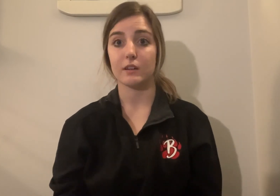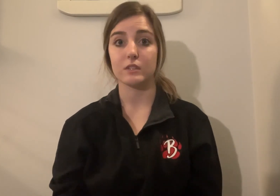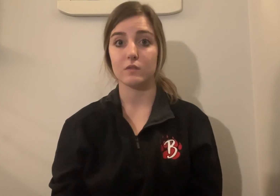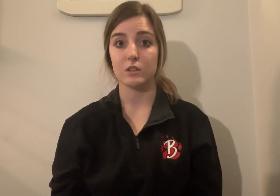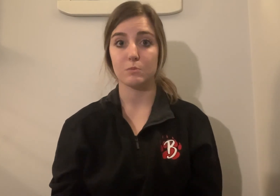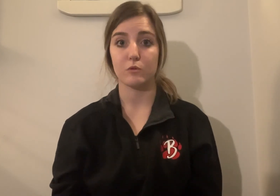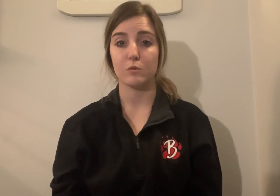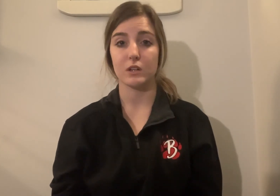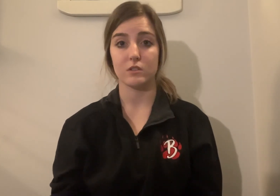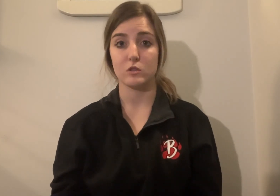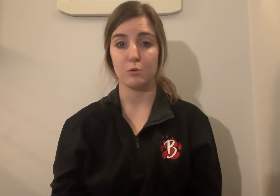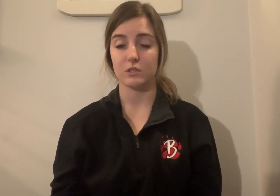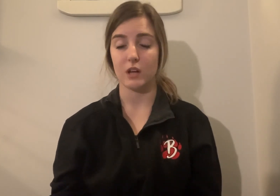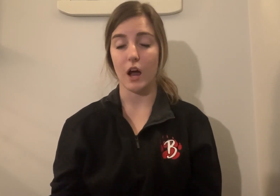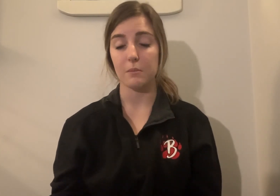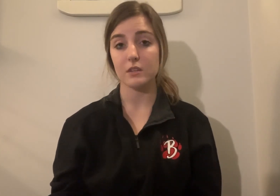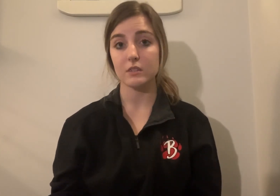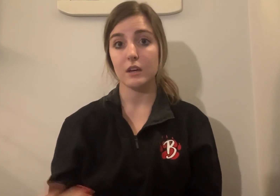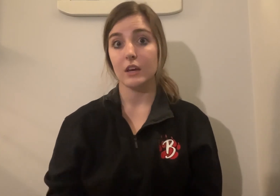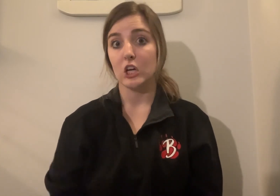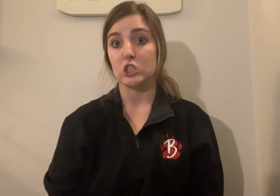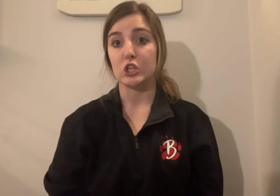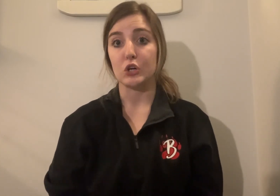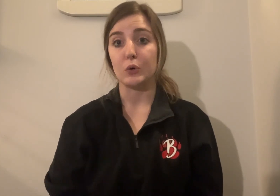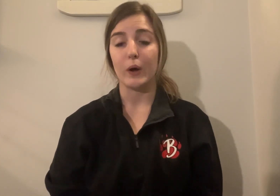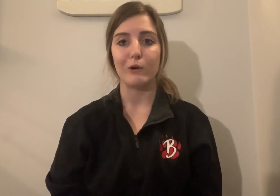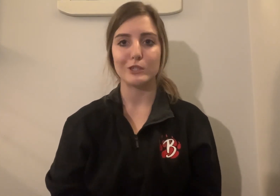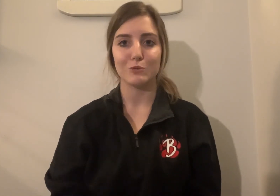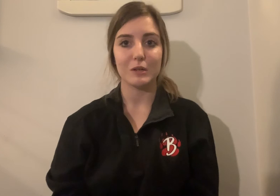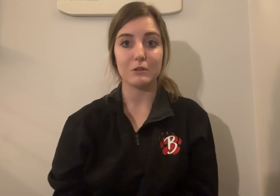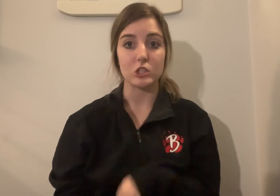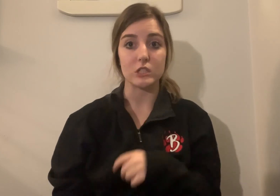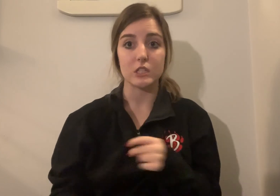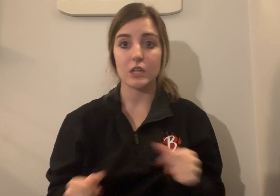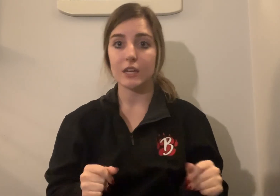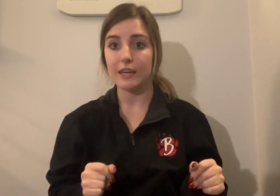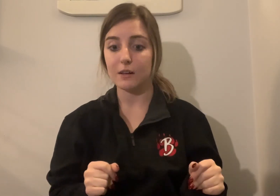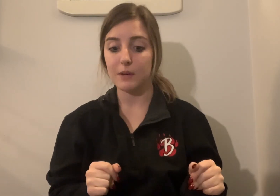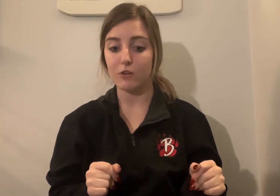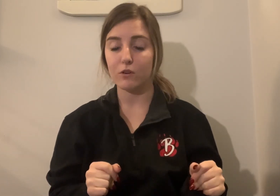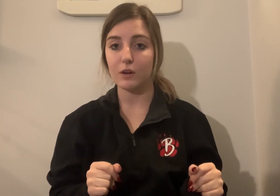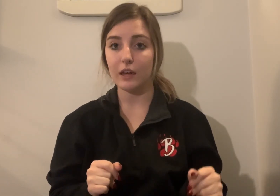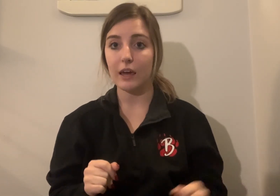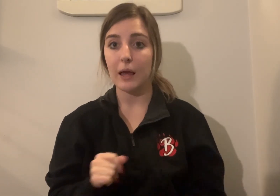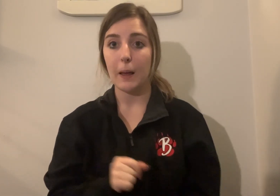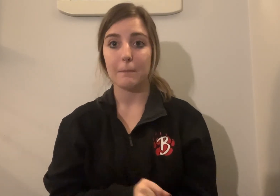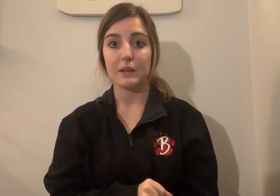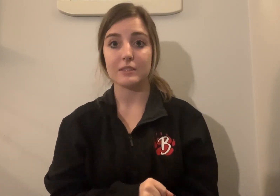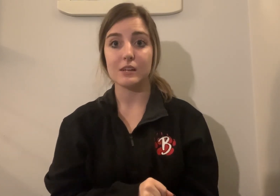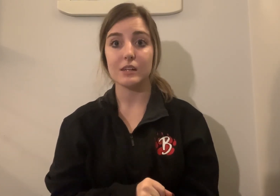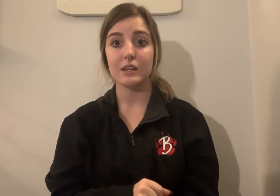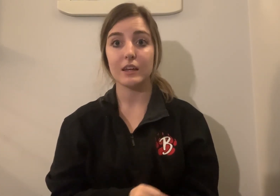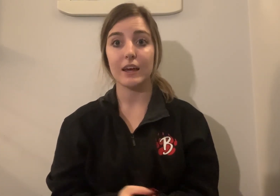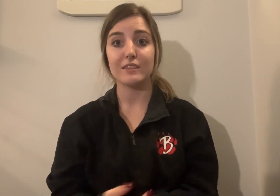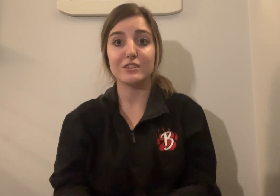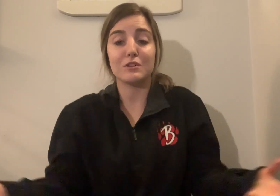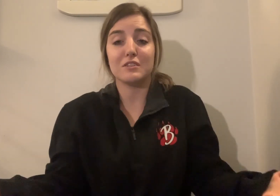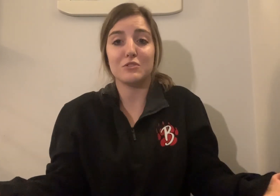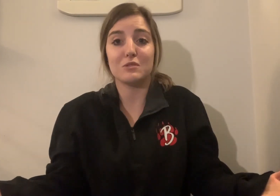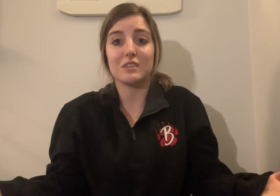activities before when I did sports and hobbies. So we should be able to just get them out real quick, be done, and then you can use these